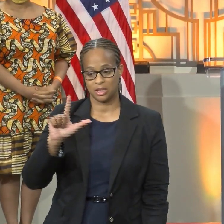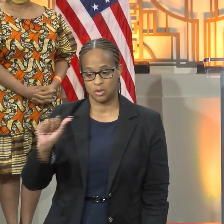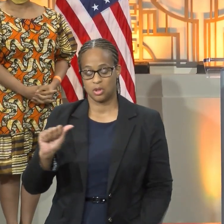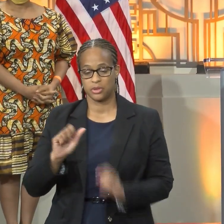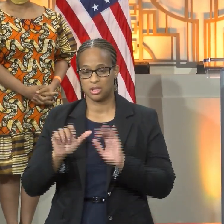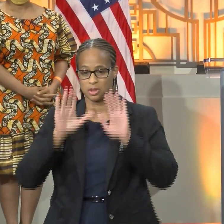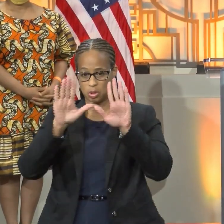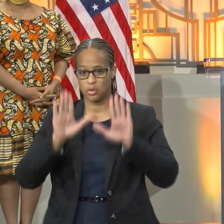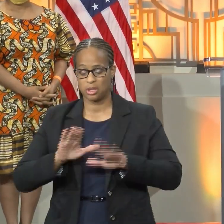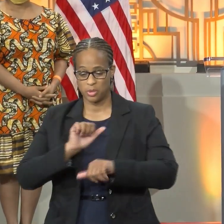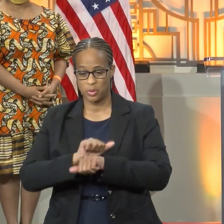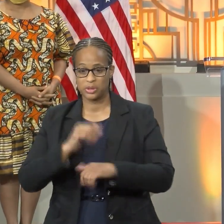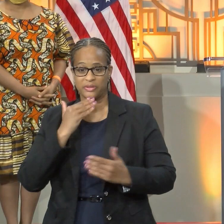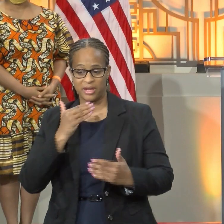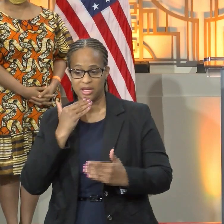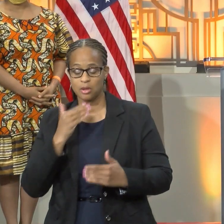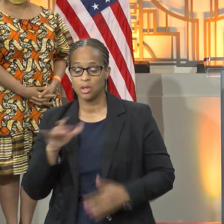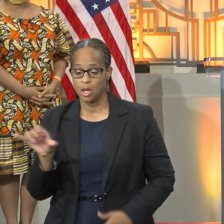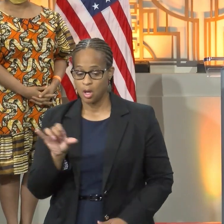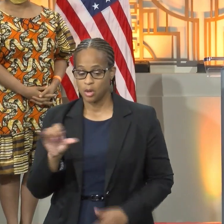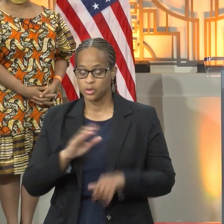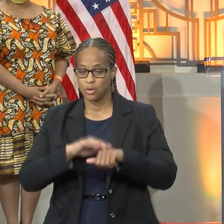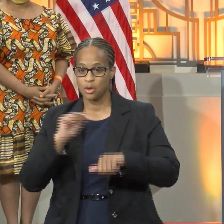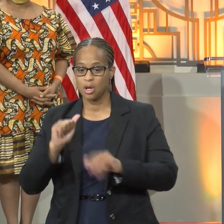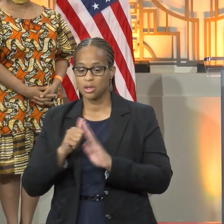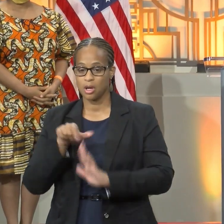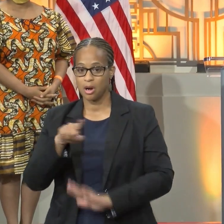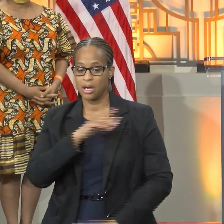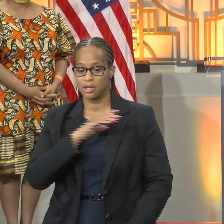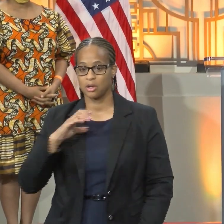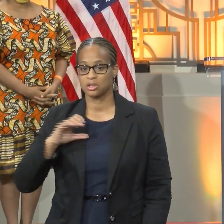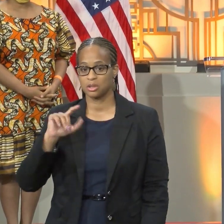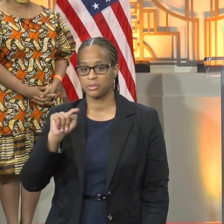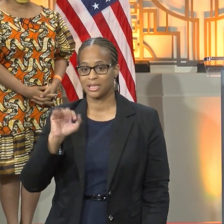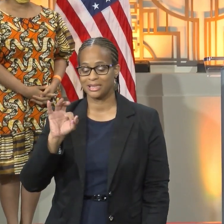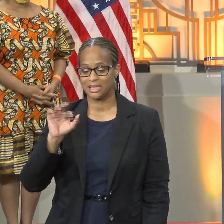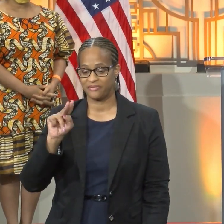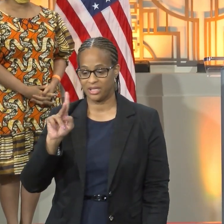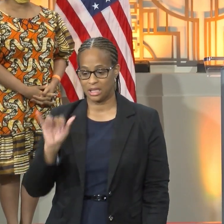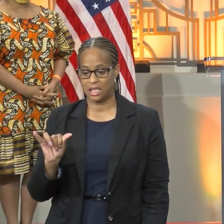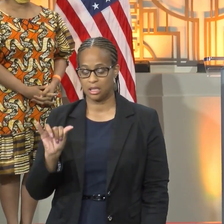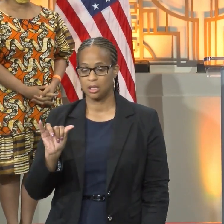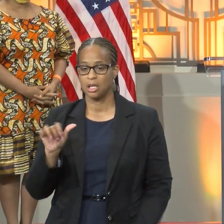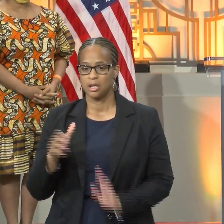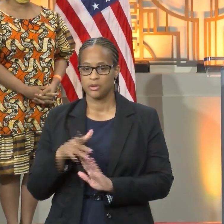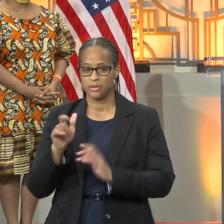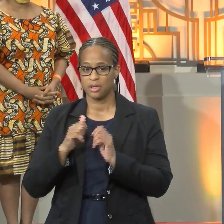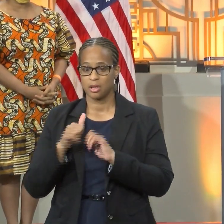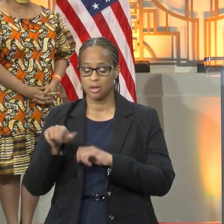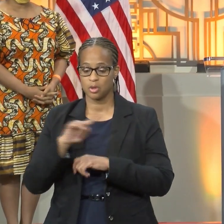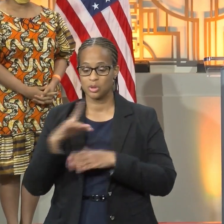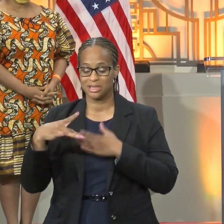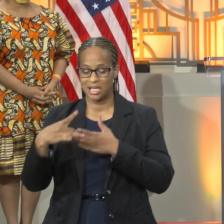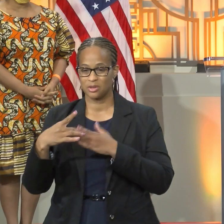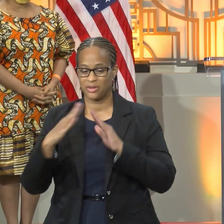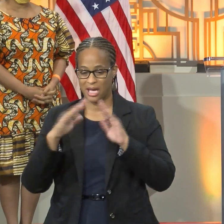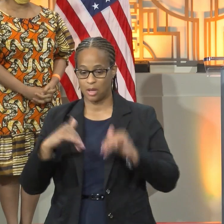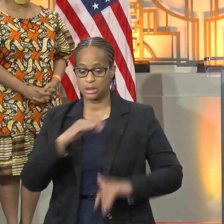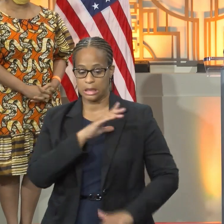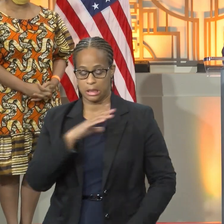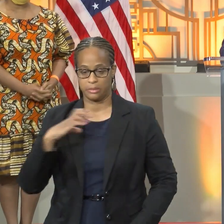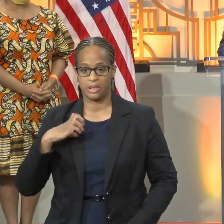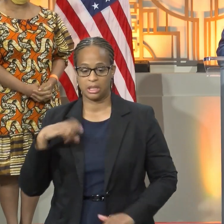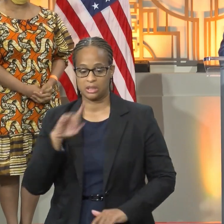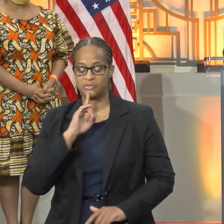incredible work. So thank you. Let me also call on now Councilmember Tiffany Thomas, who heads the Housing Committee and is very